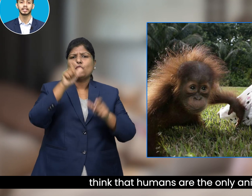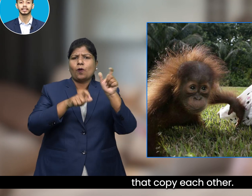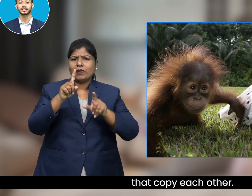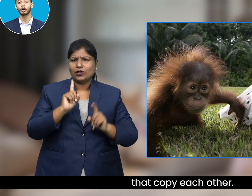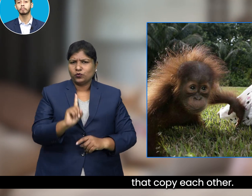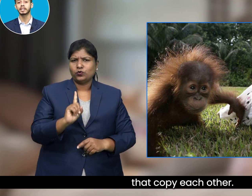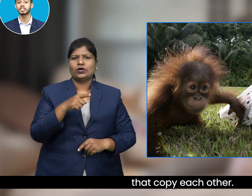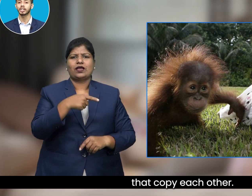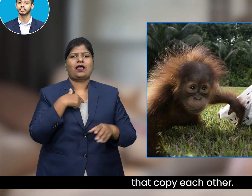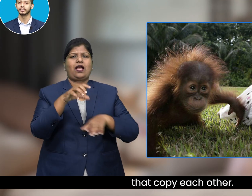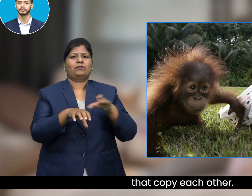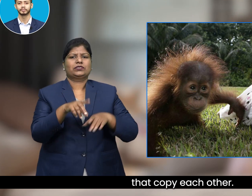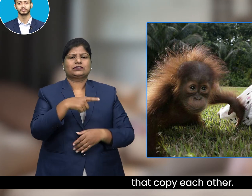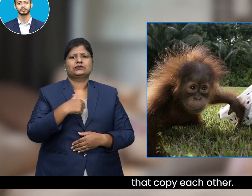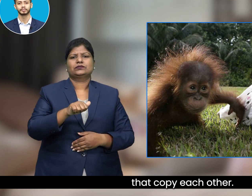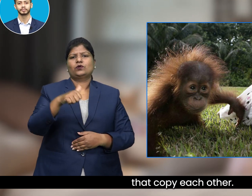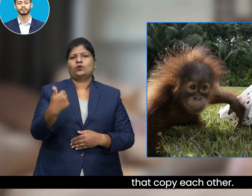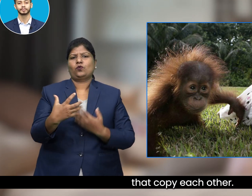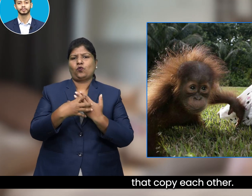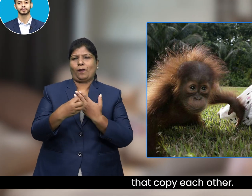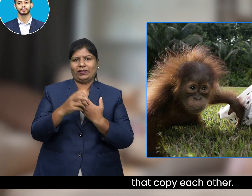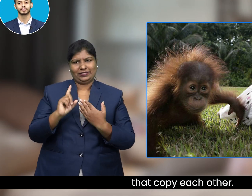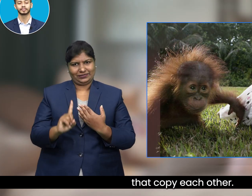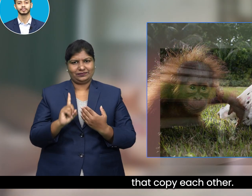animals that copy each other.